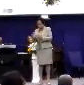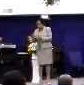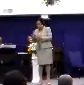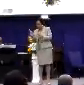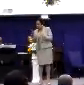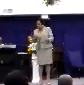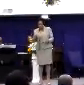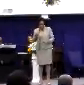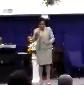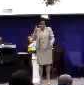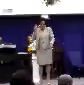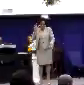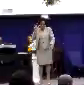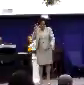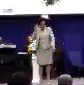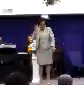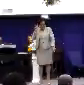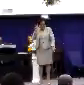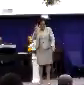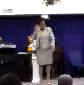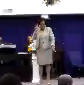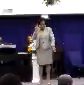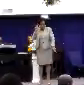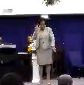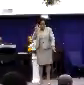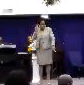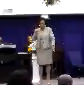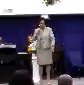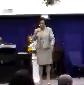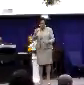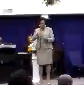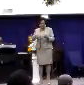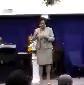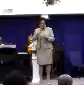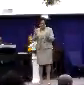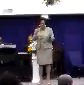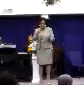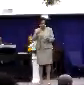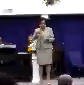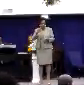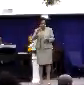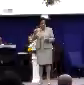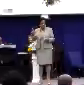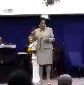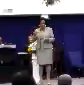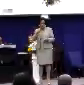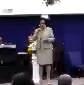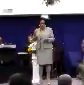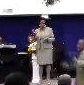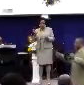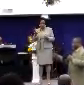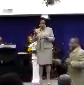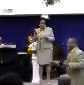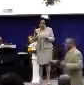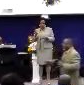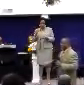it. Mm-hmm. Now, people don't want to talk about going to hell. I was at a funeral yesterday, and nobody want to talk about going to hell. Everybody